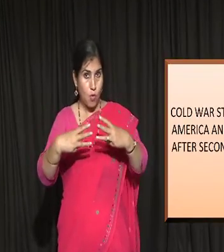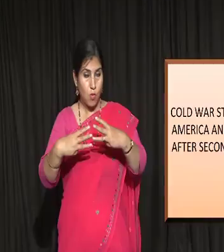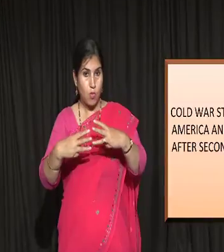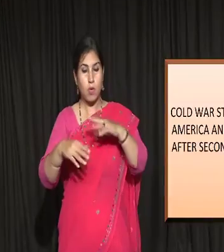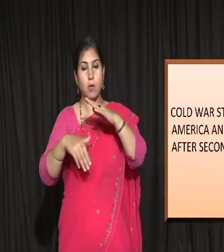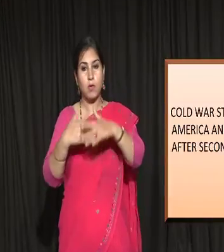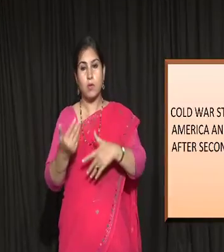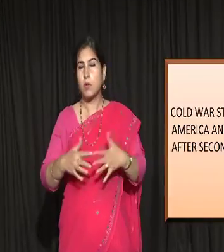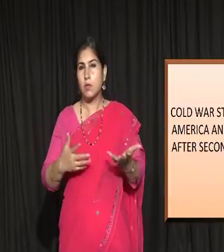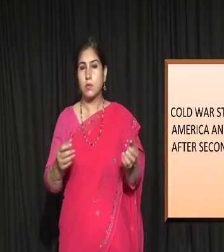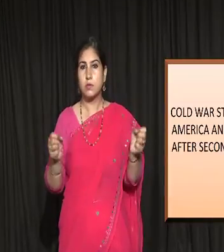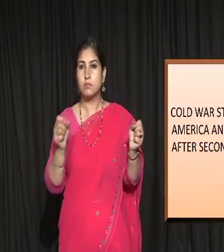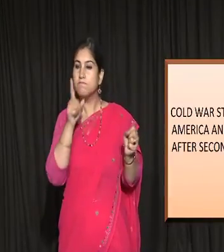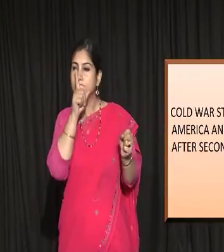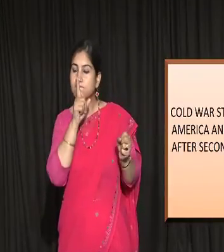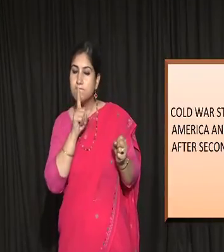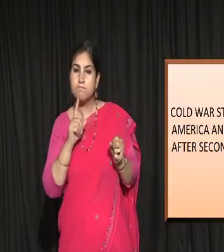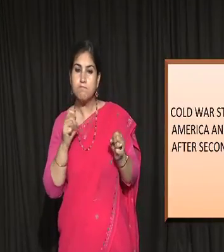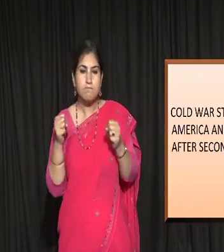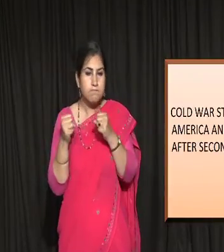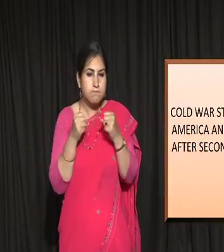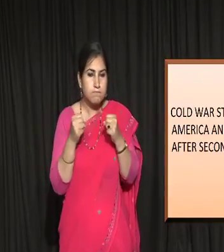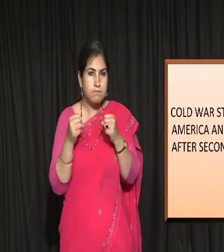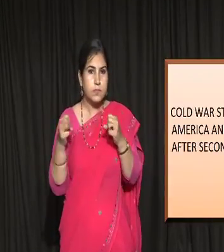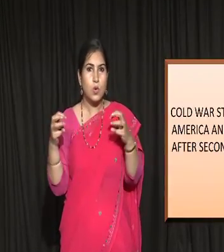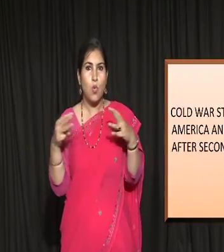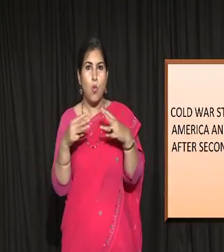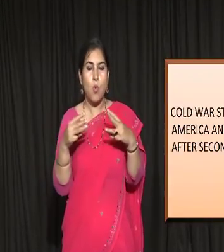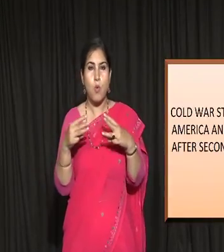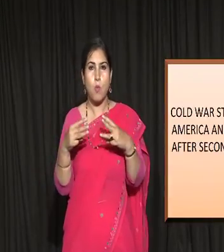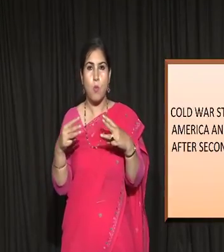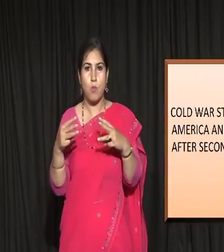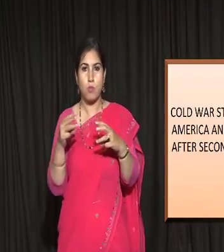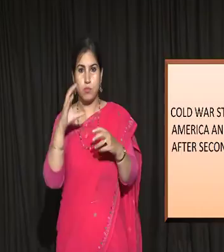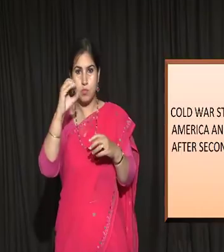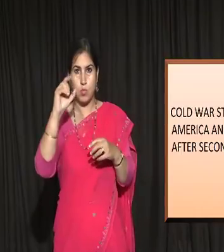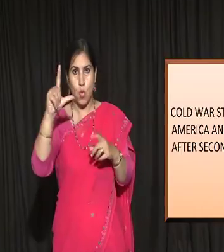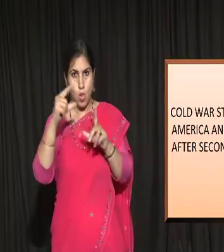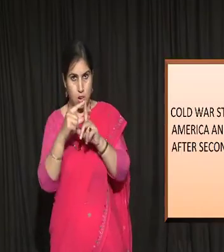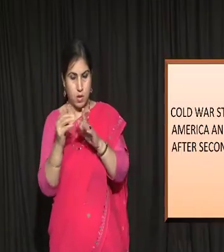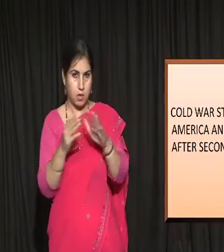Cold War began between USSR and USA?